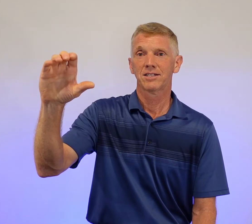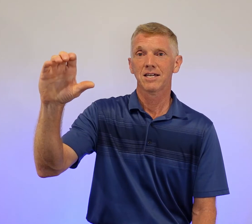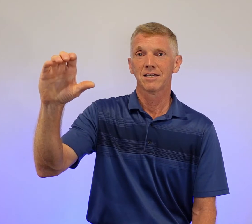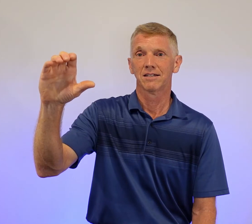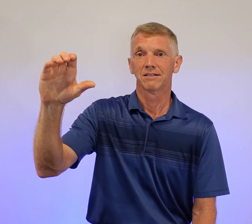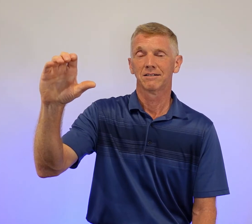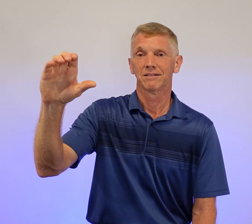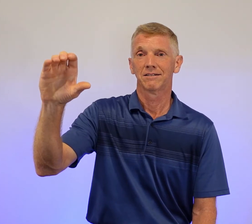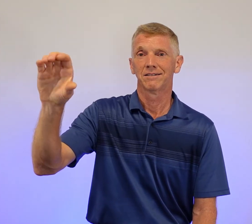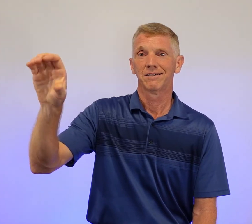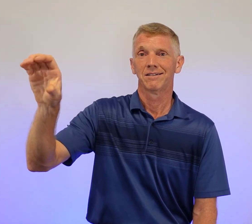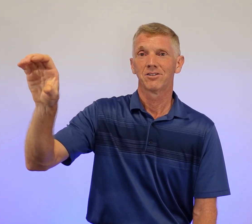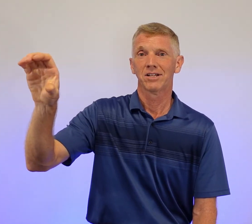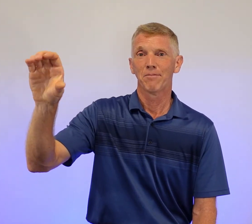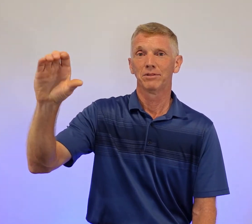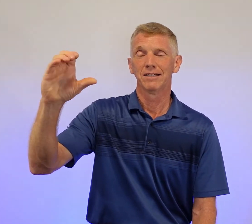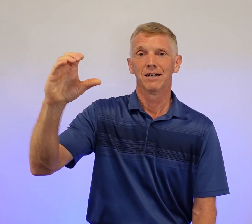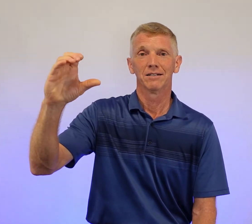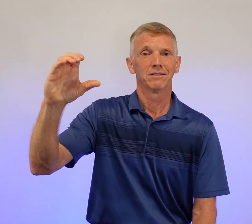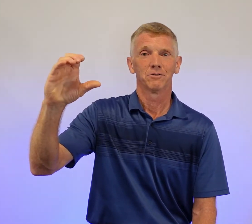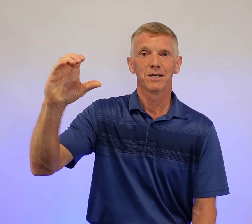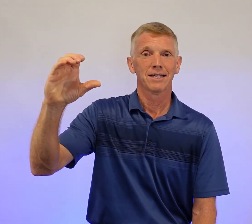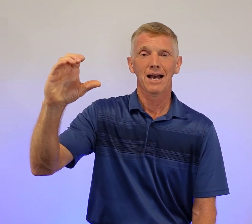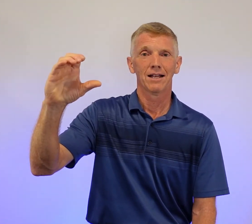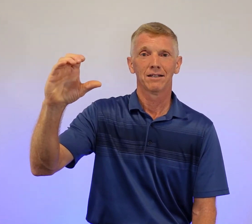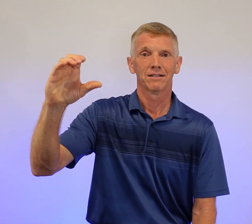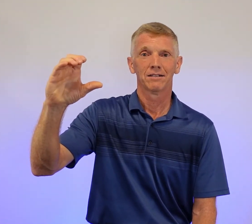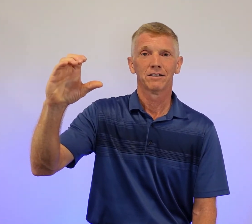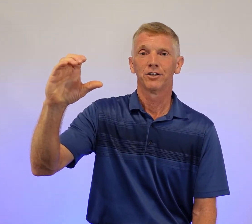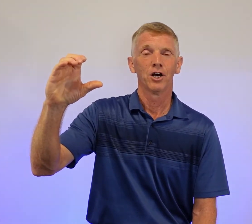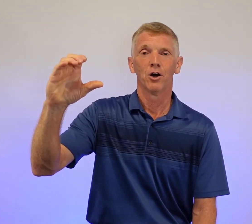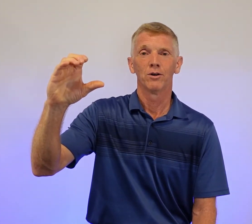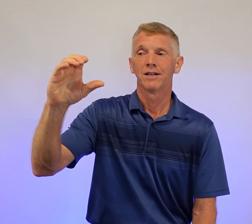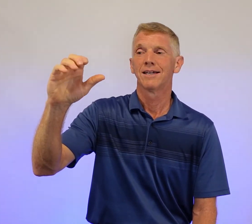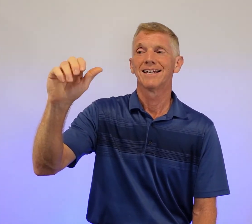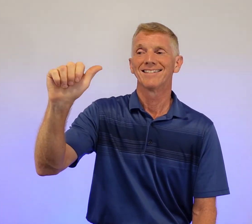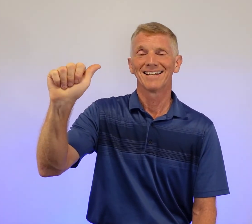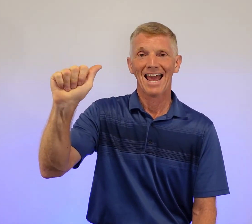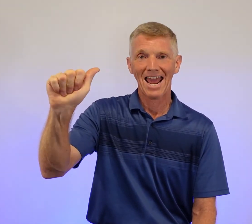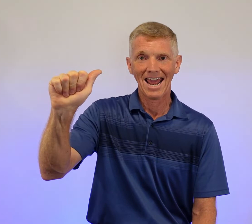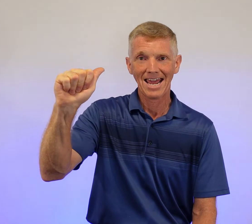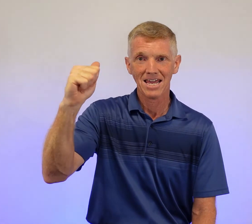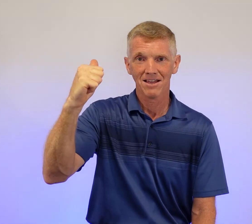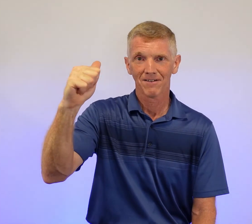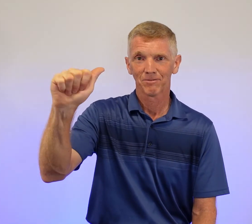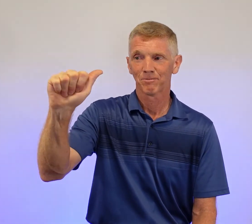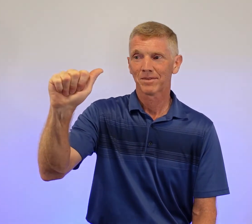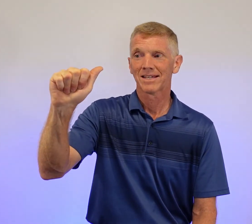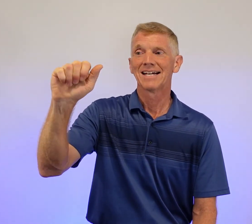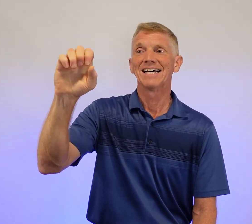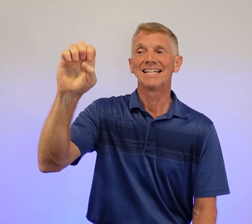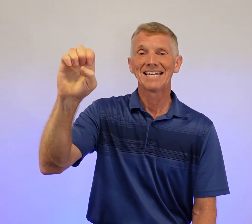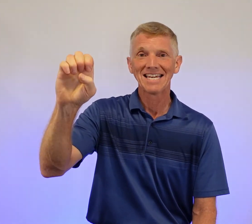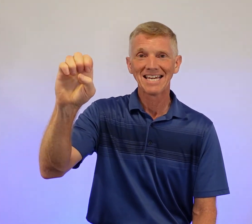C, sloppily done. What do you got? No, it's an A, an